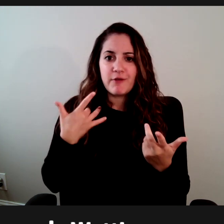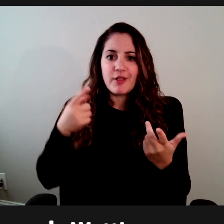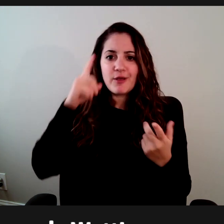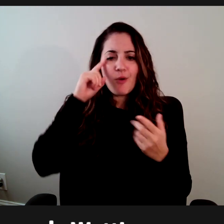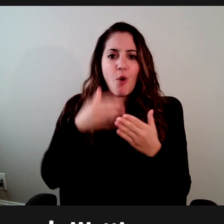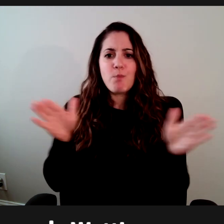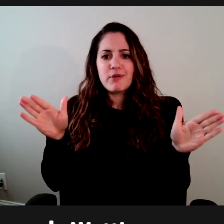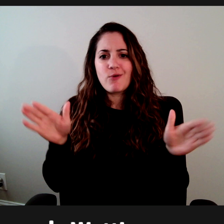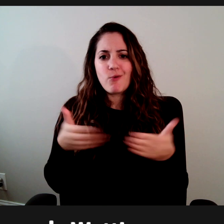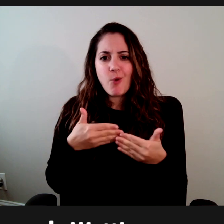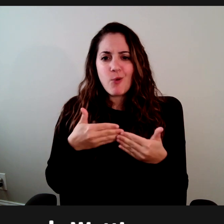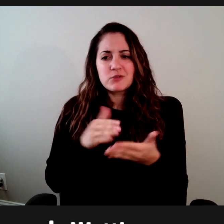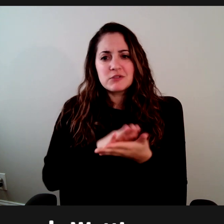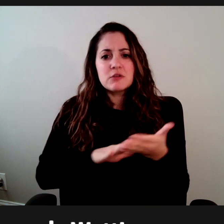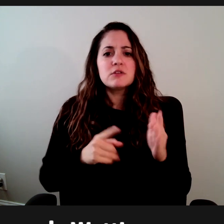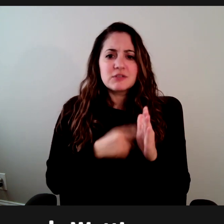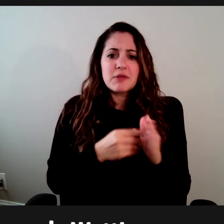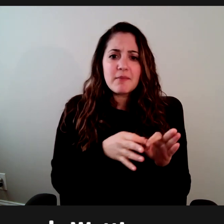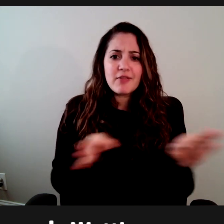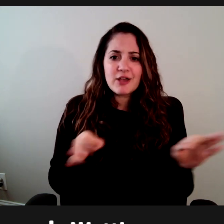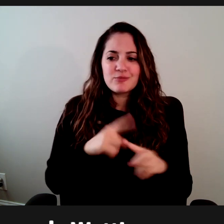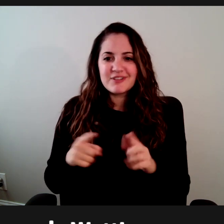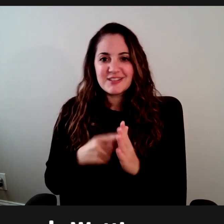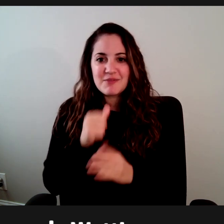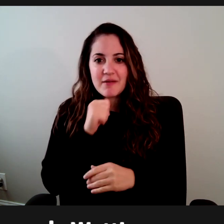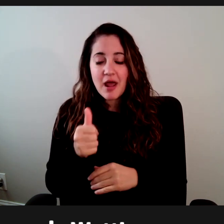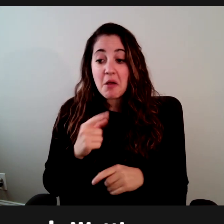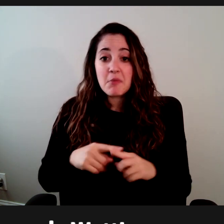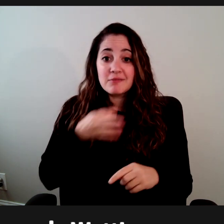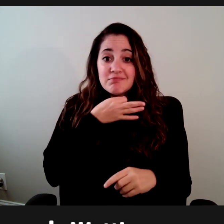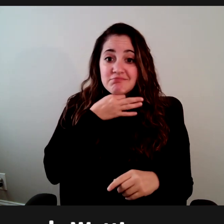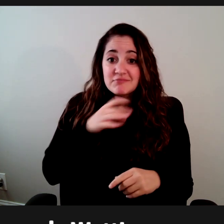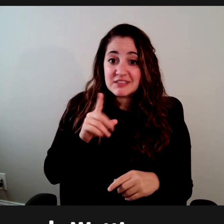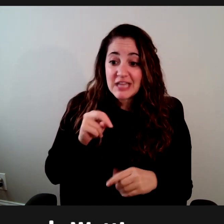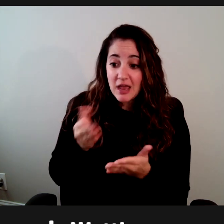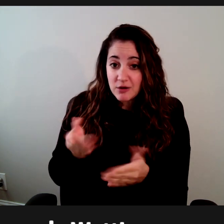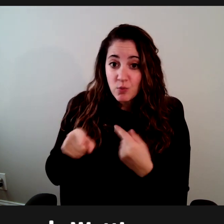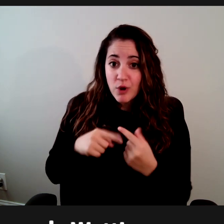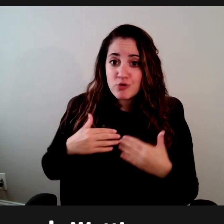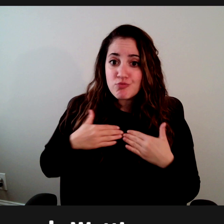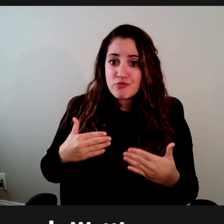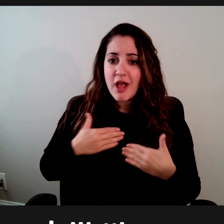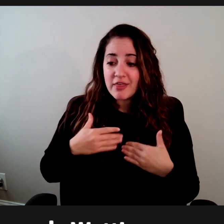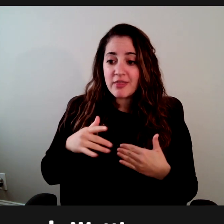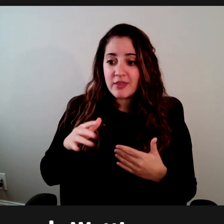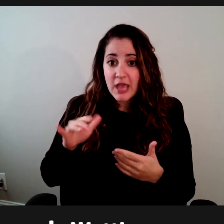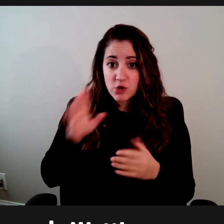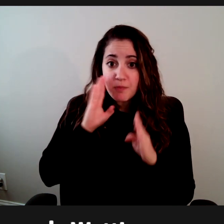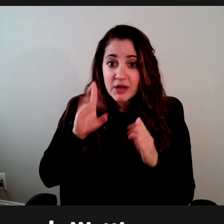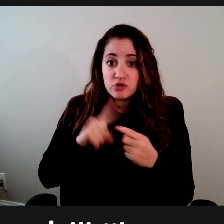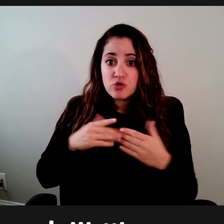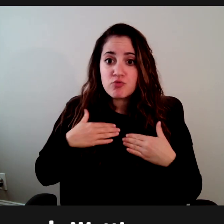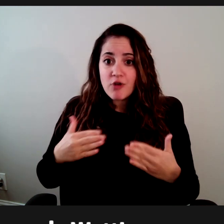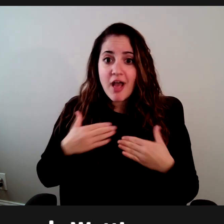again, being more open or closed, things like that. So yeah, I'm curious, what did you notice when you took some breaths